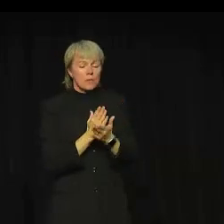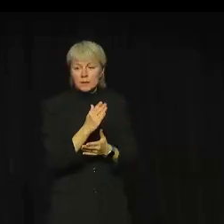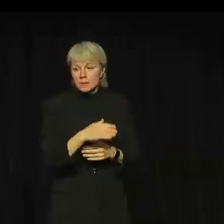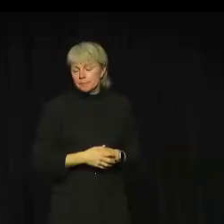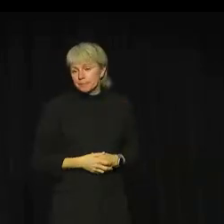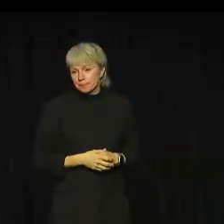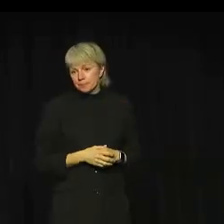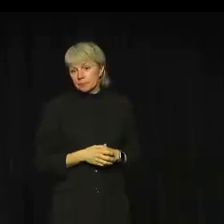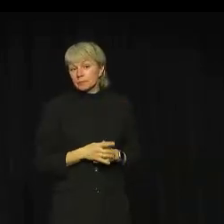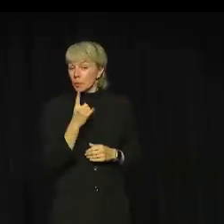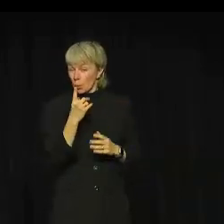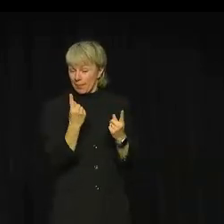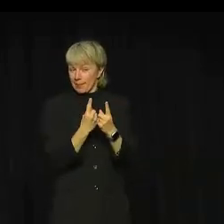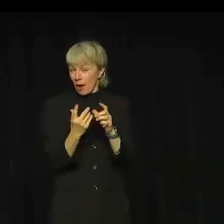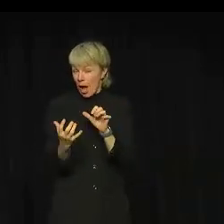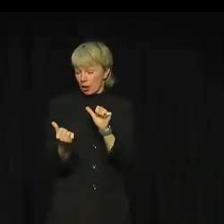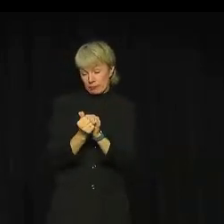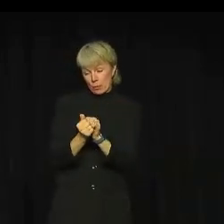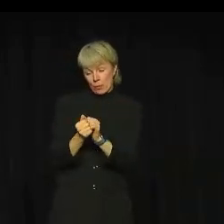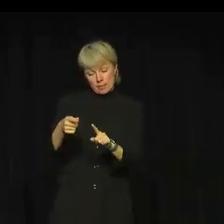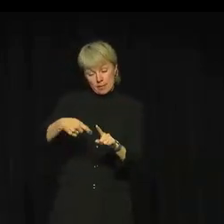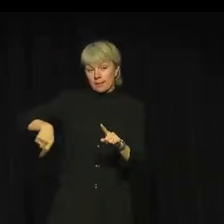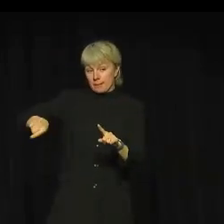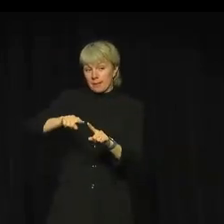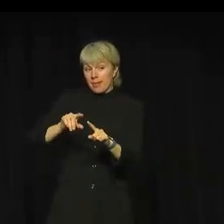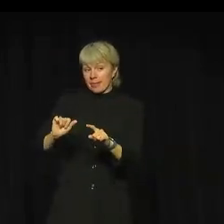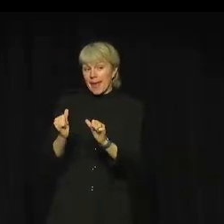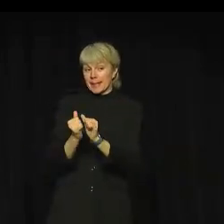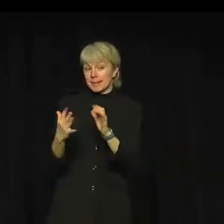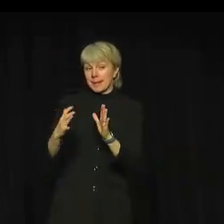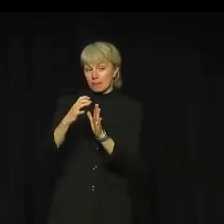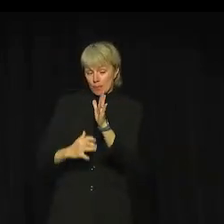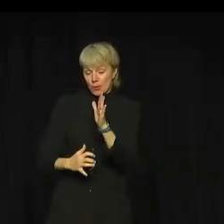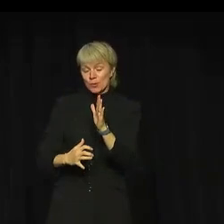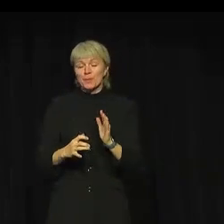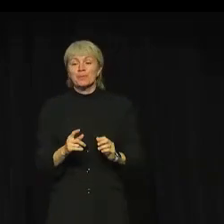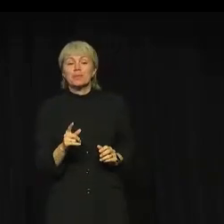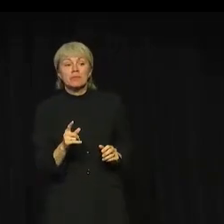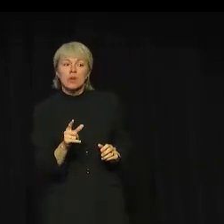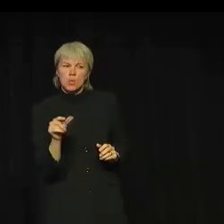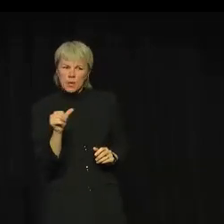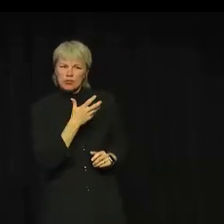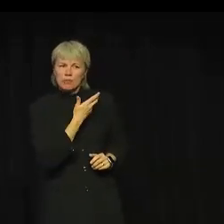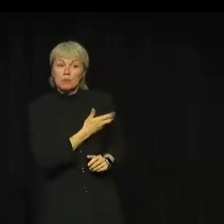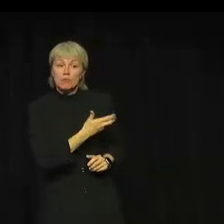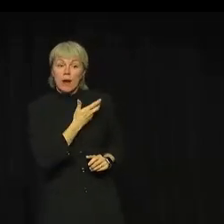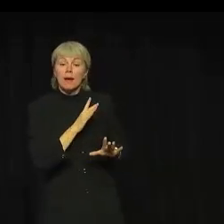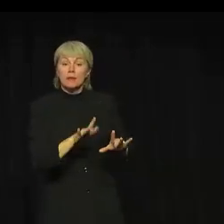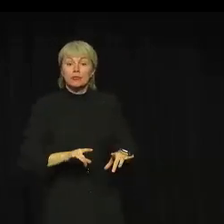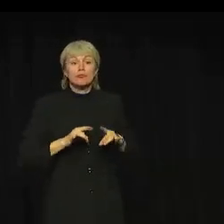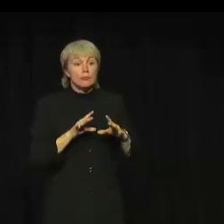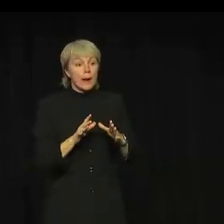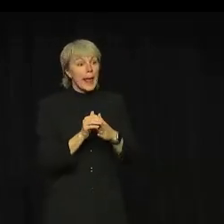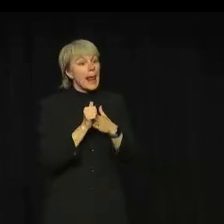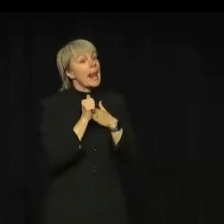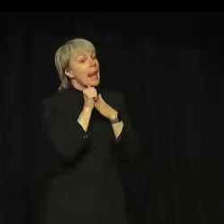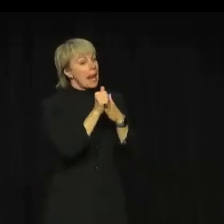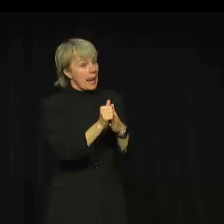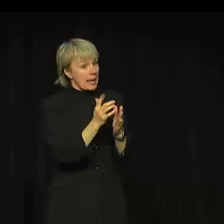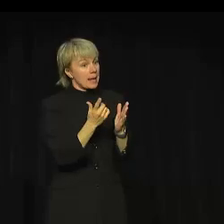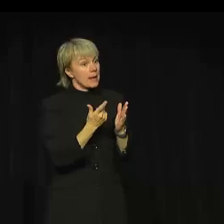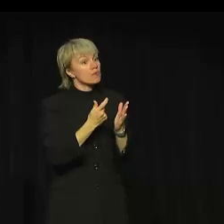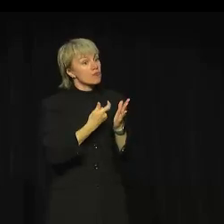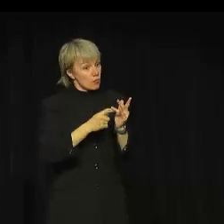actually, one thing I agree with in that coalition members' dissenting report is that we should be proud that Australia has played a leading role in